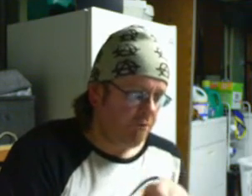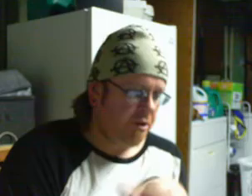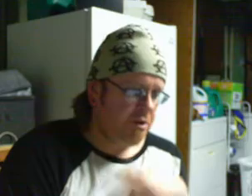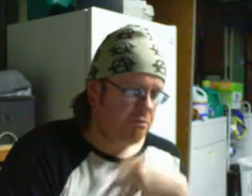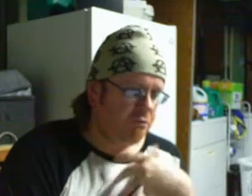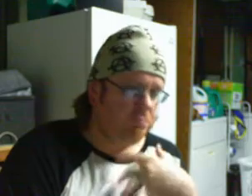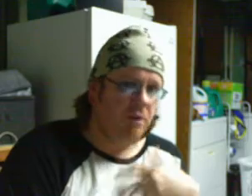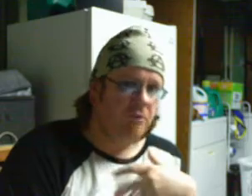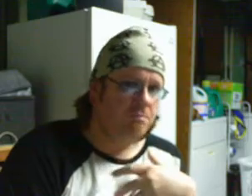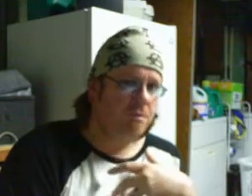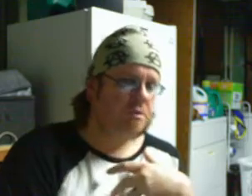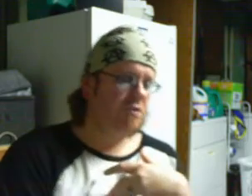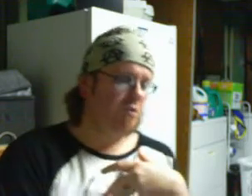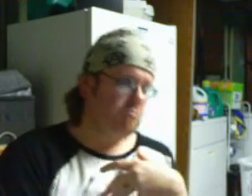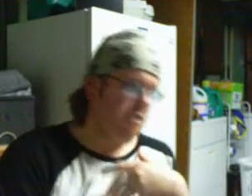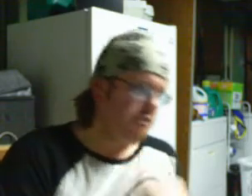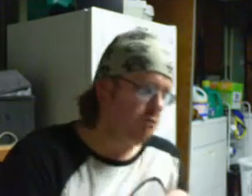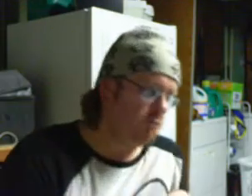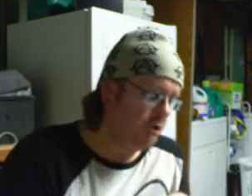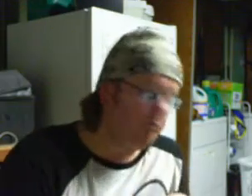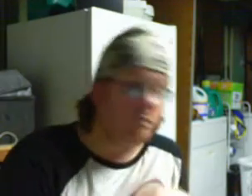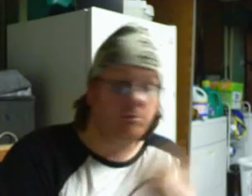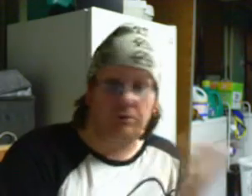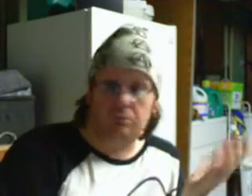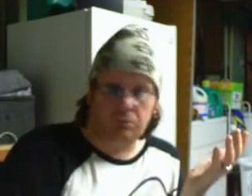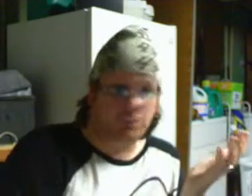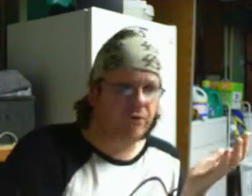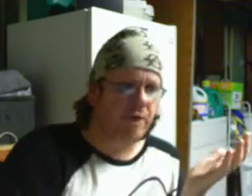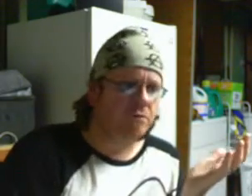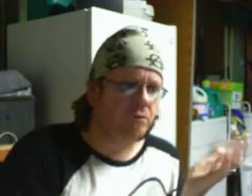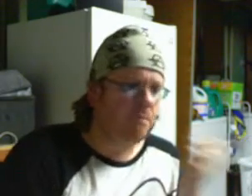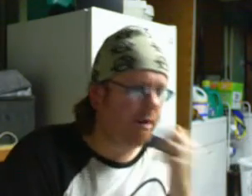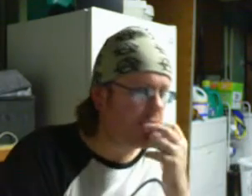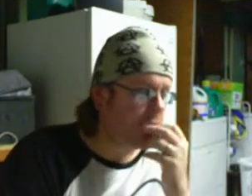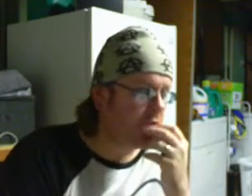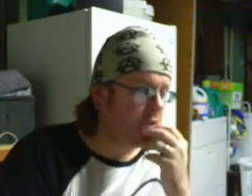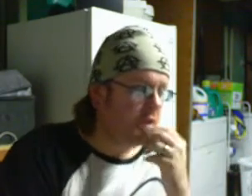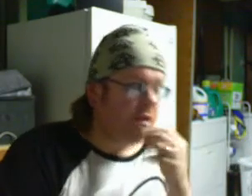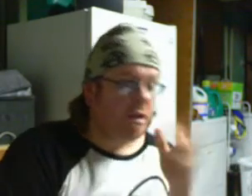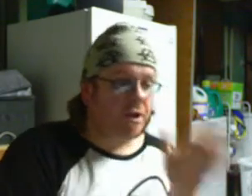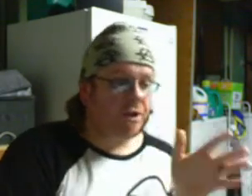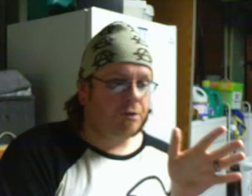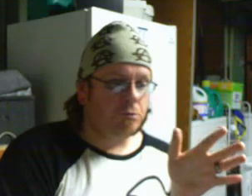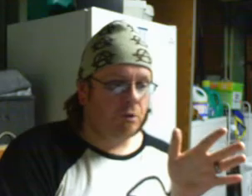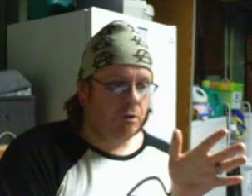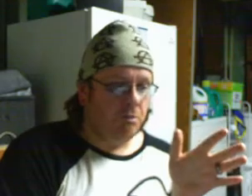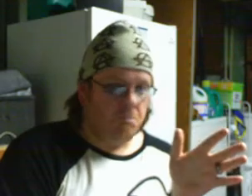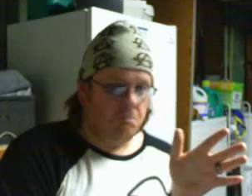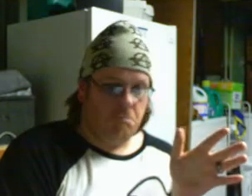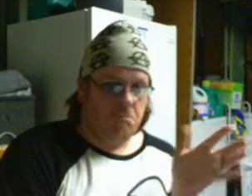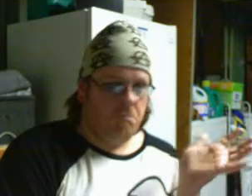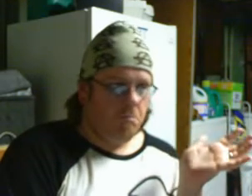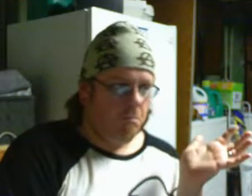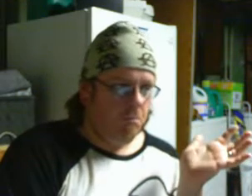had a responsibility to the men that were under him, because he was one of David's commanders, and he didn't want to